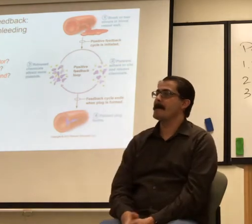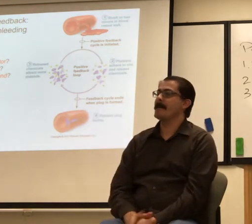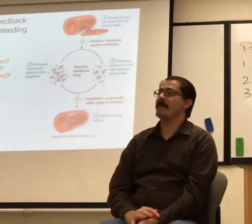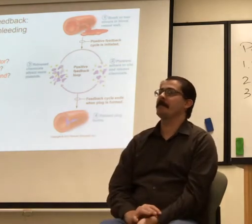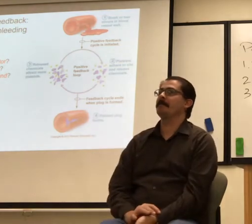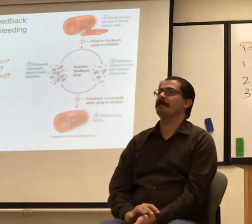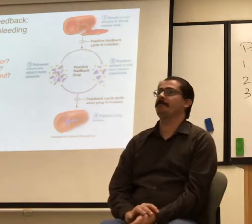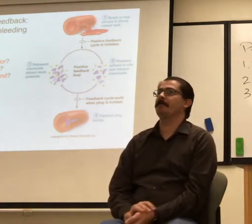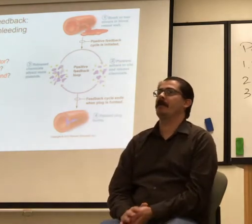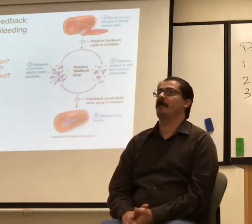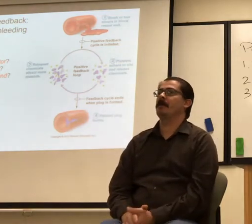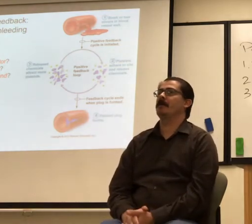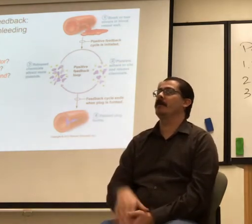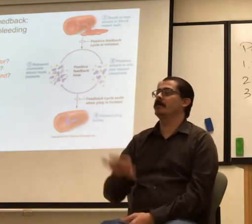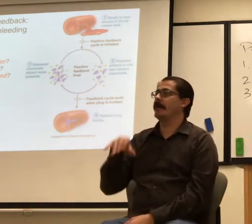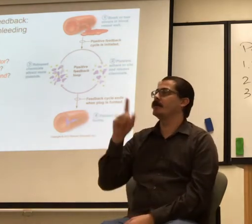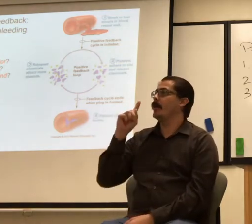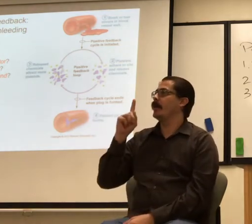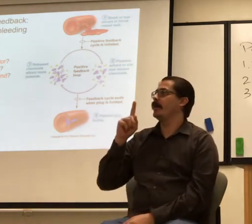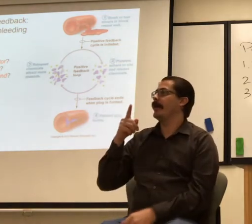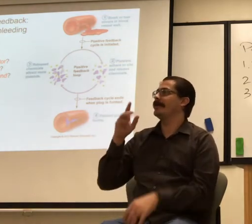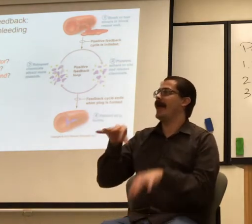Again, the area of vessel damage.